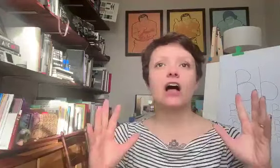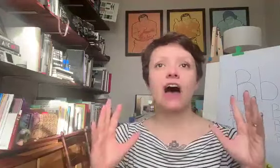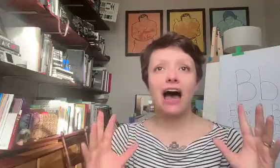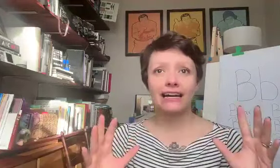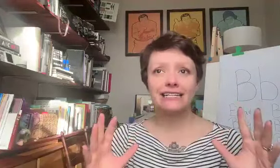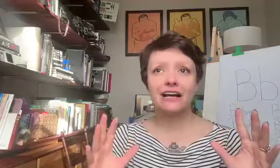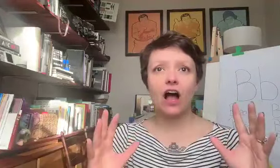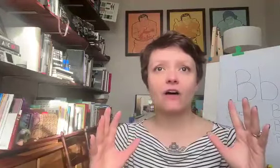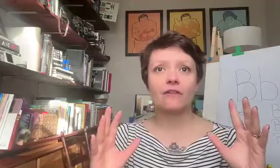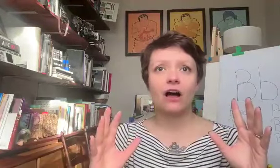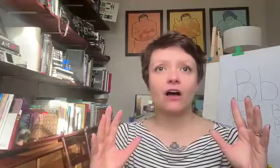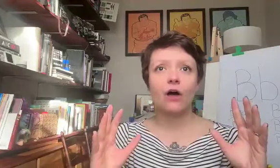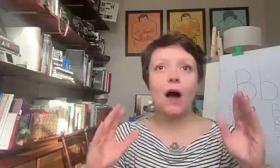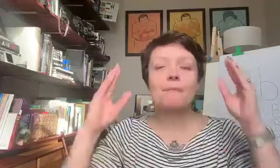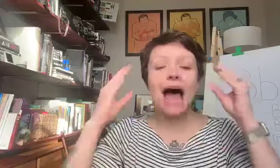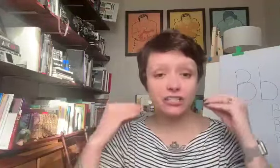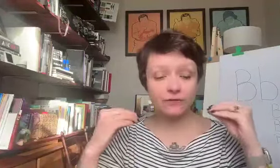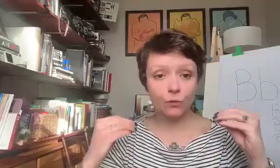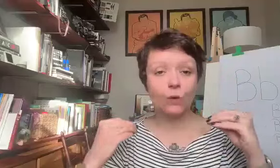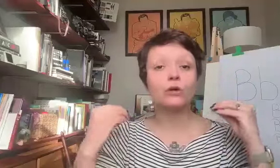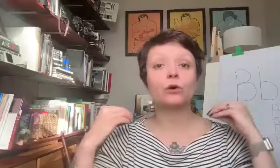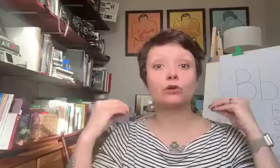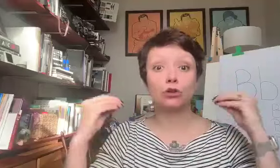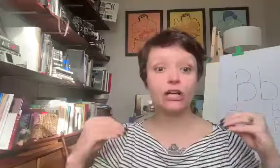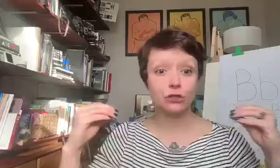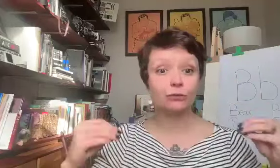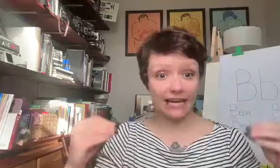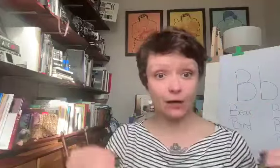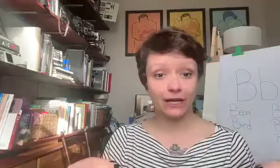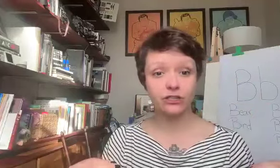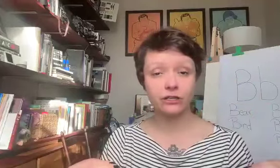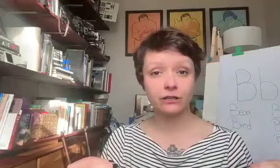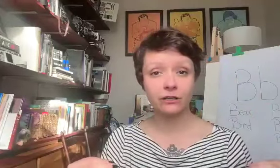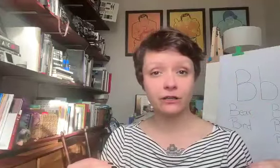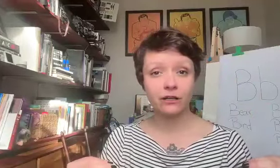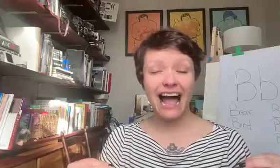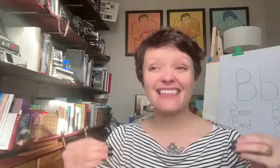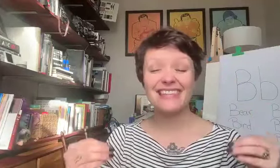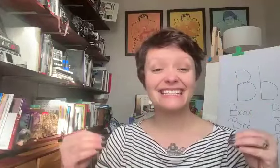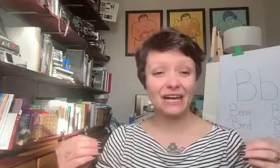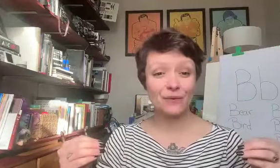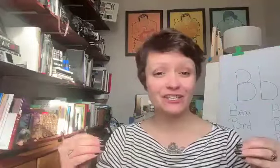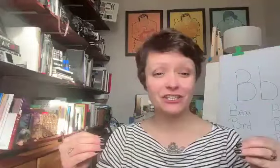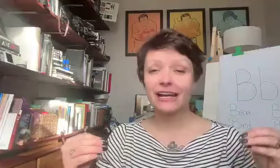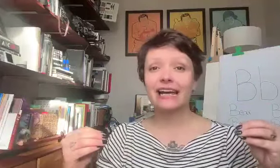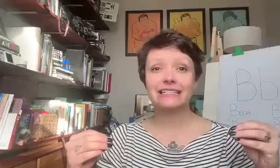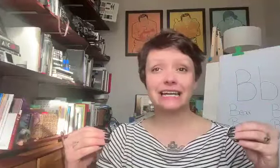the idea of imagine, if you will, when you are learning a new language. And this language is